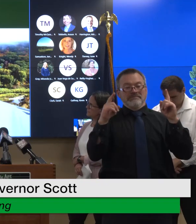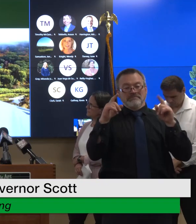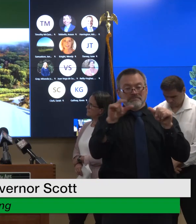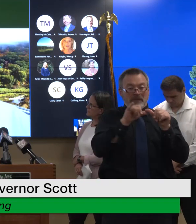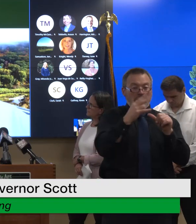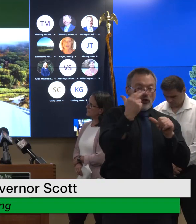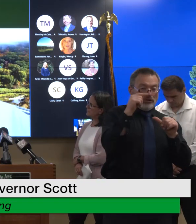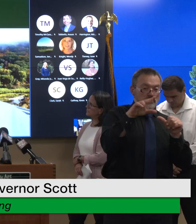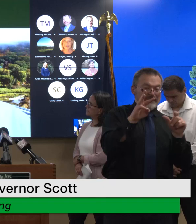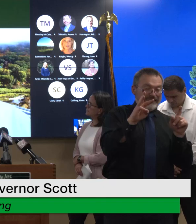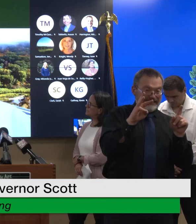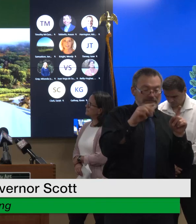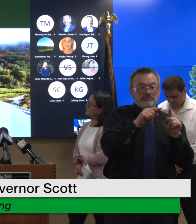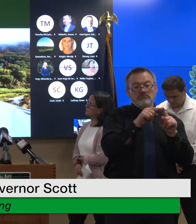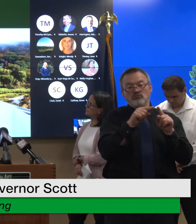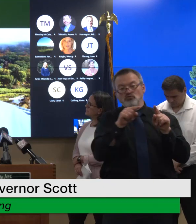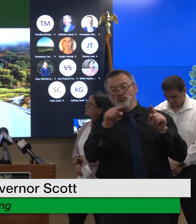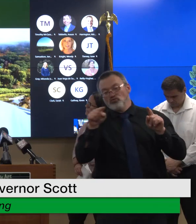13.37